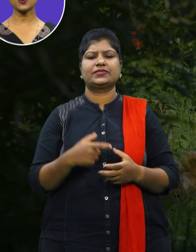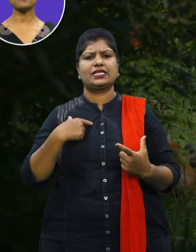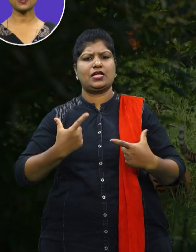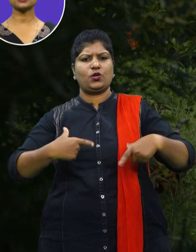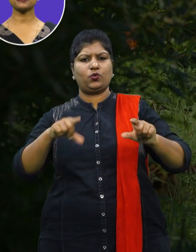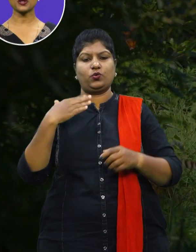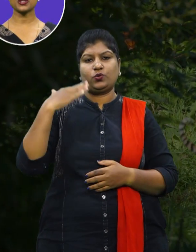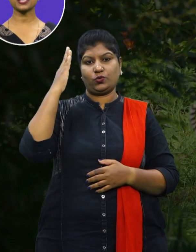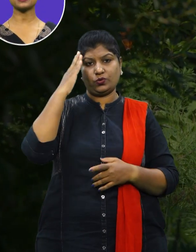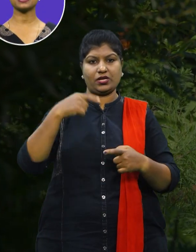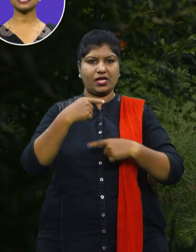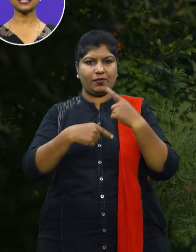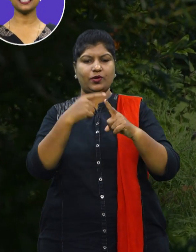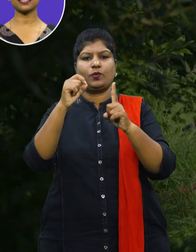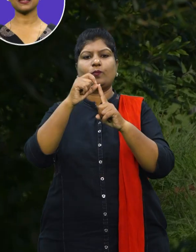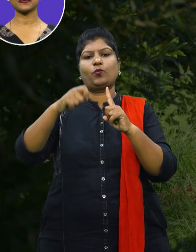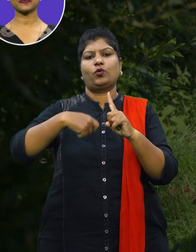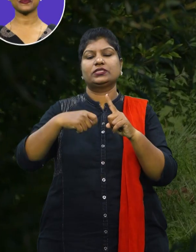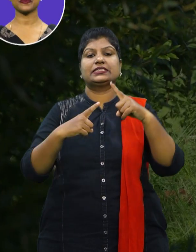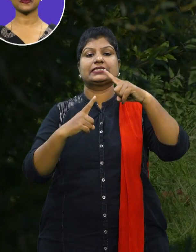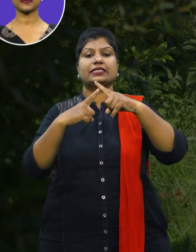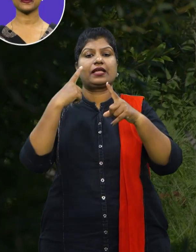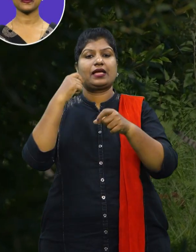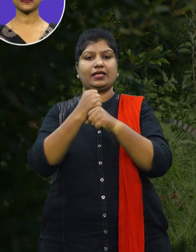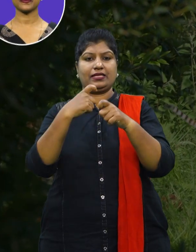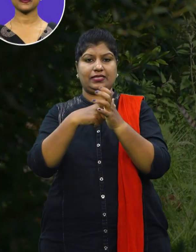Let's know about the project Tiger.